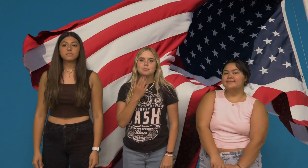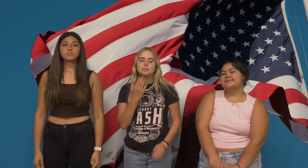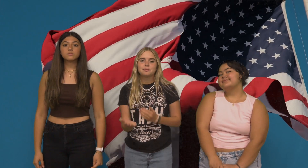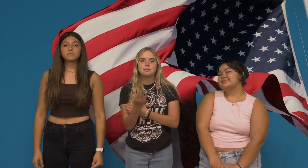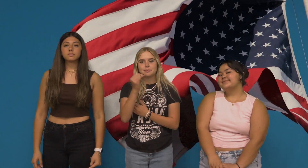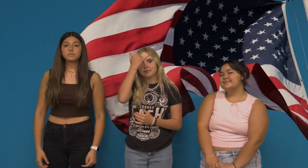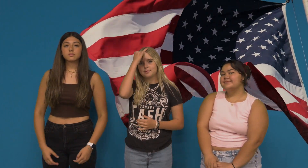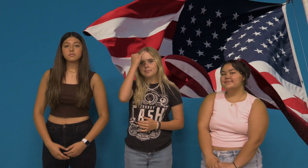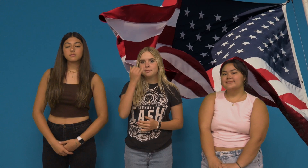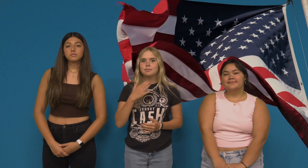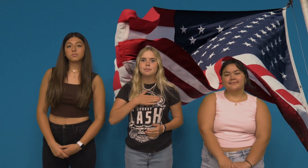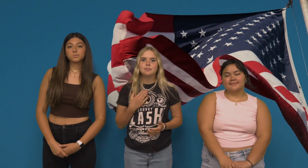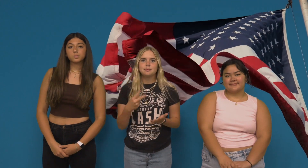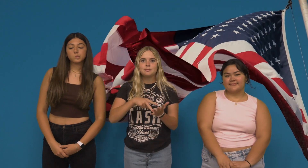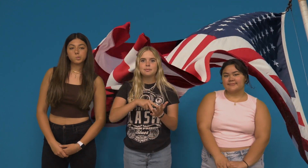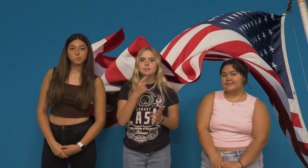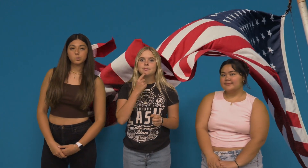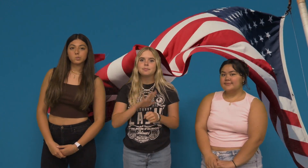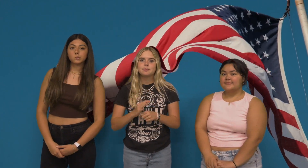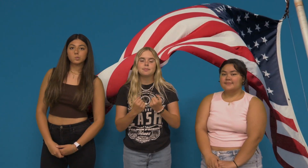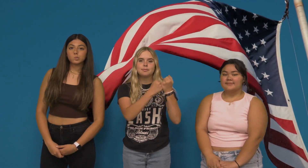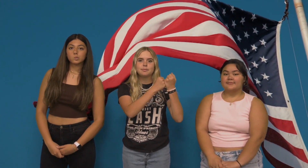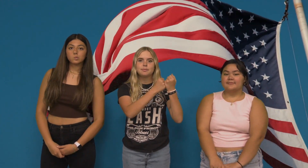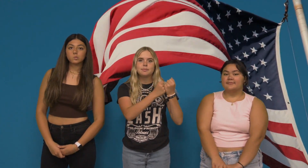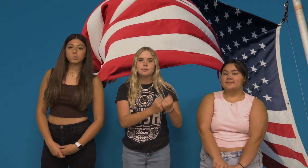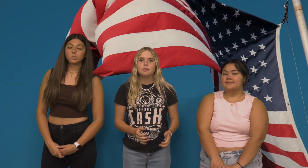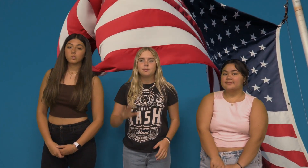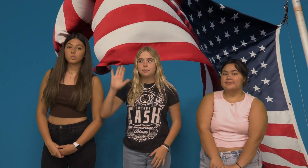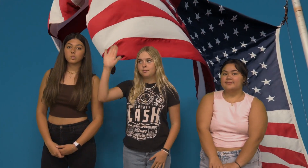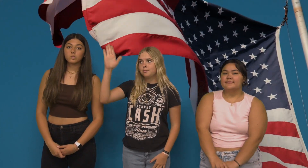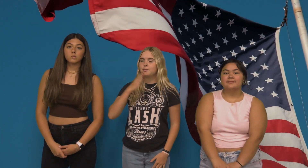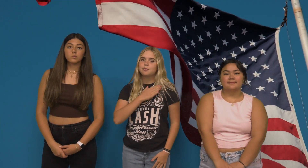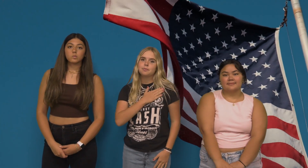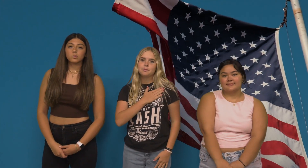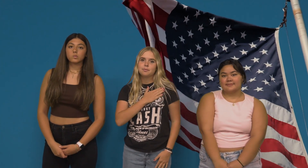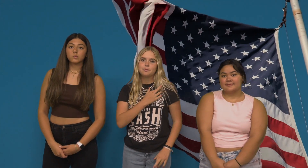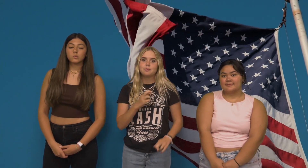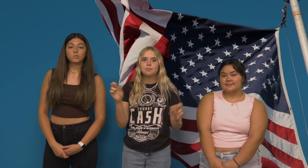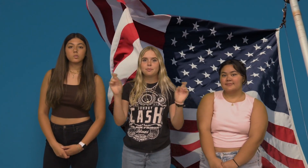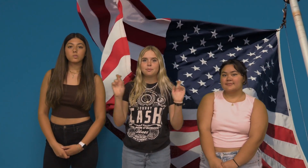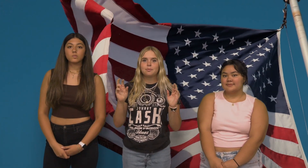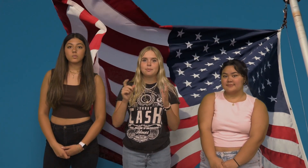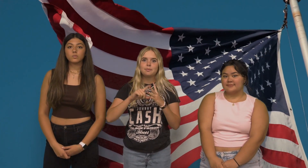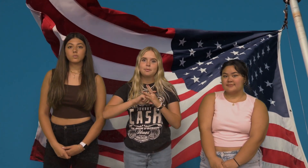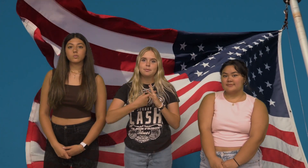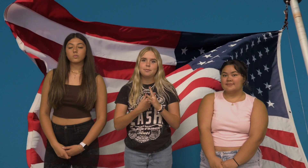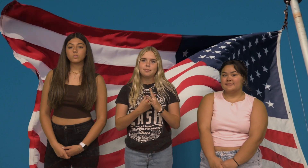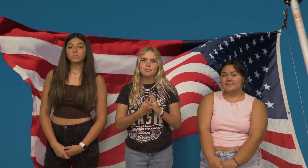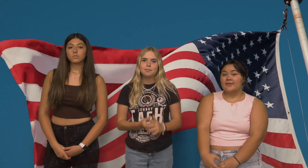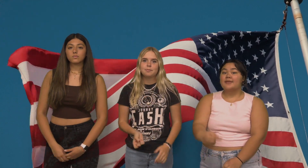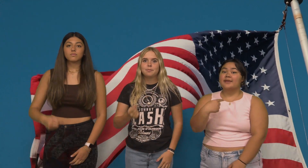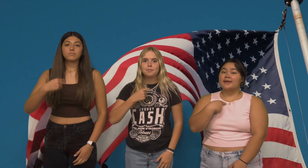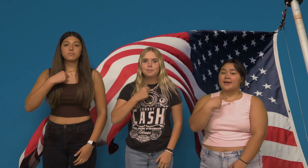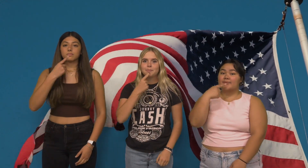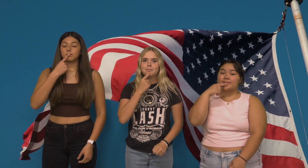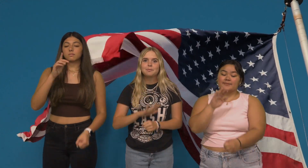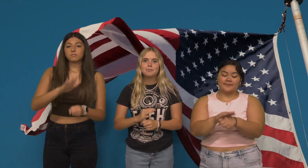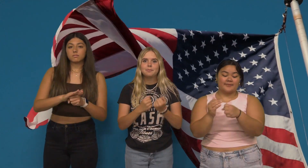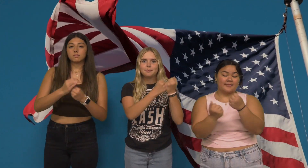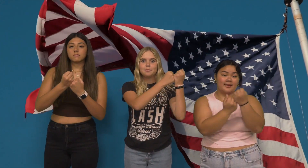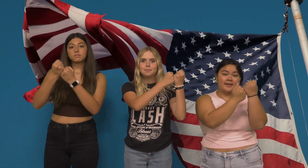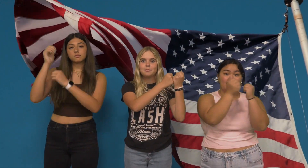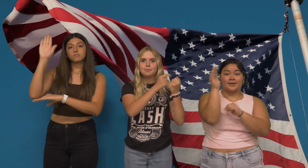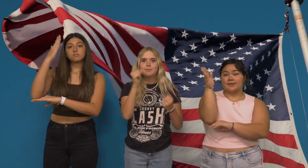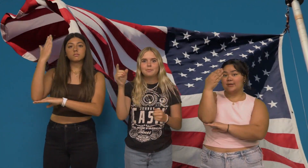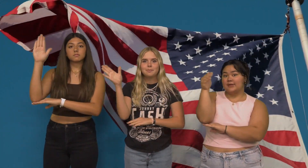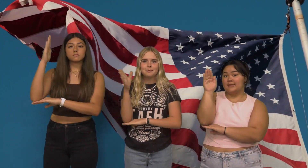Good morning, Bison. Please stand for the Pledge of Allegiance. Put your right hand over your heart. Ready, begin. I pledge